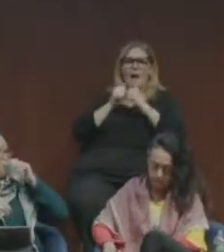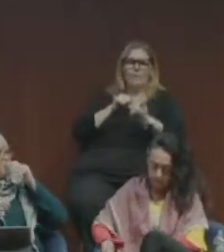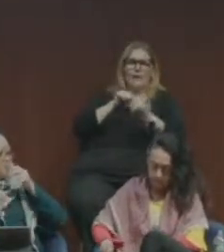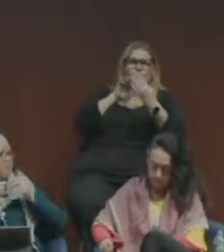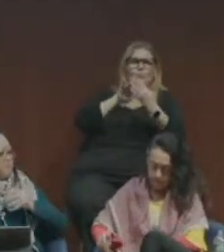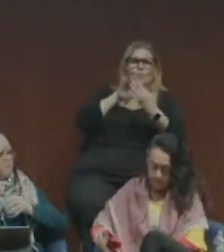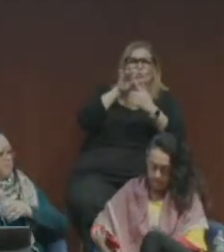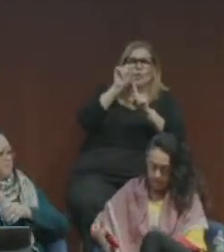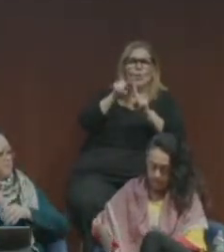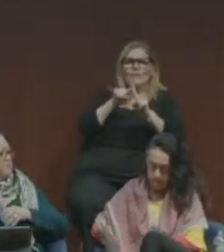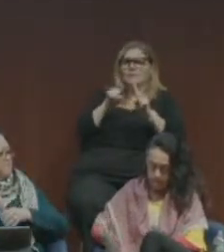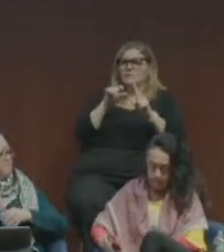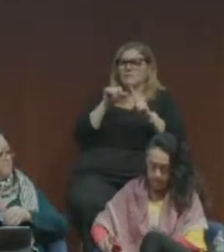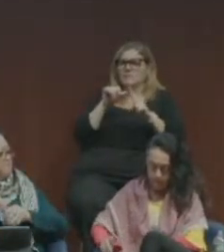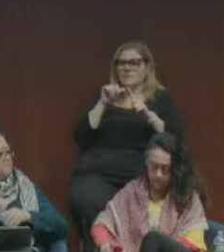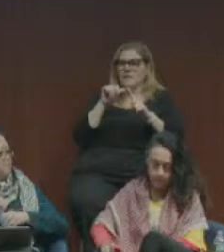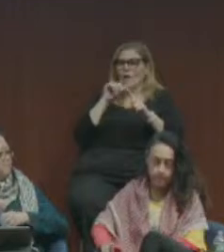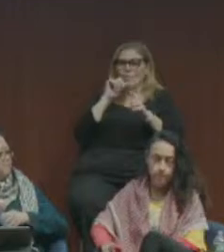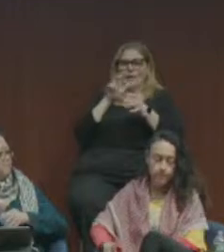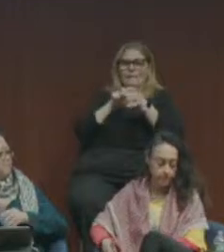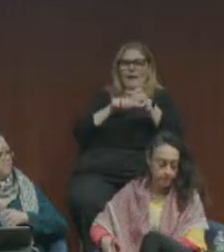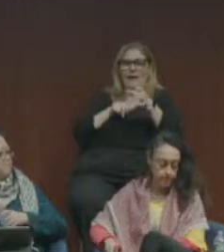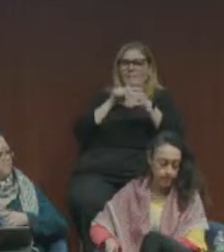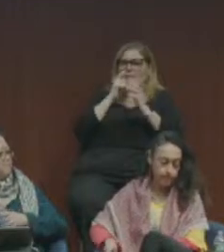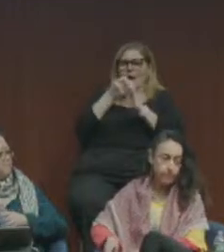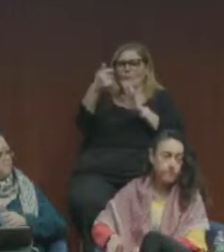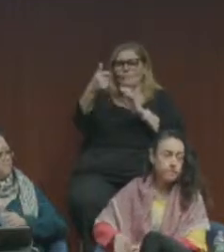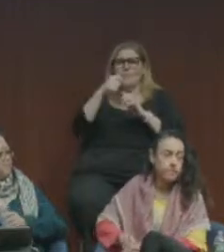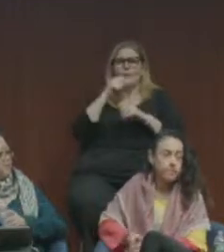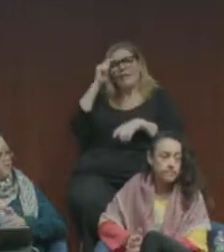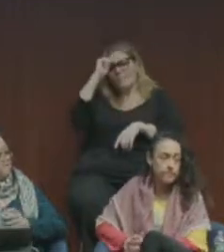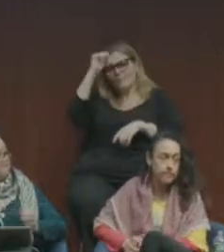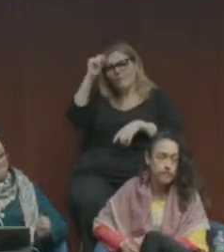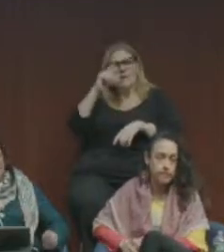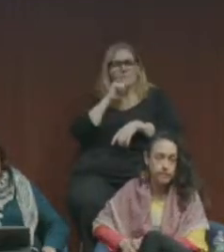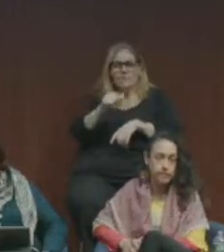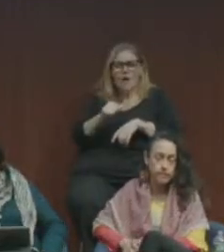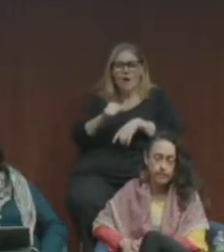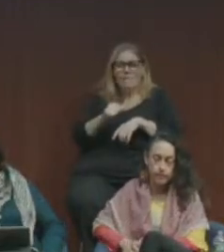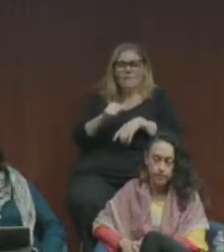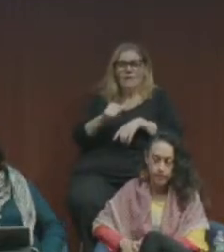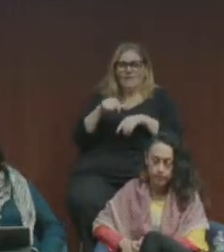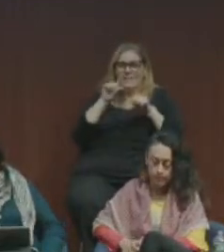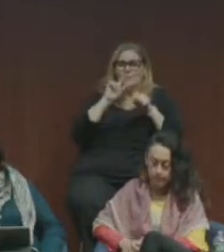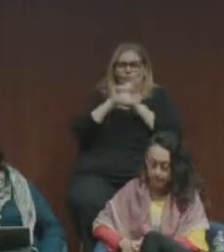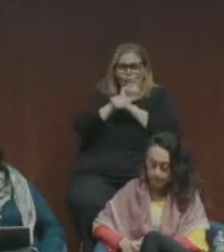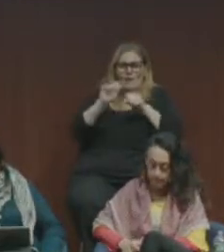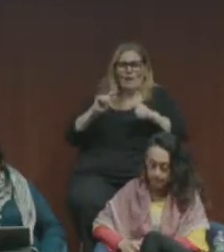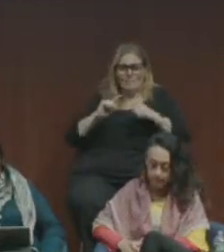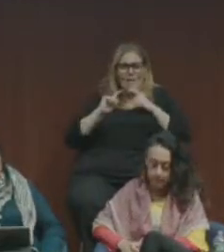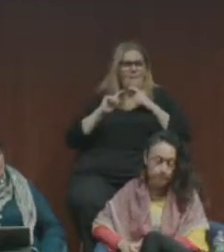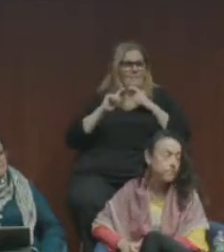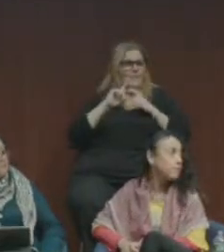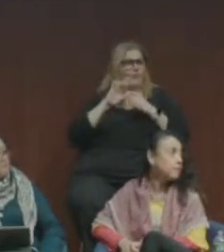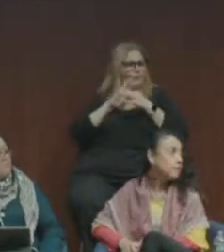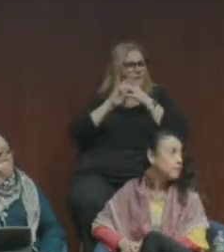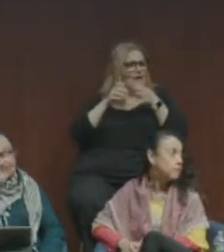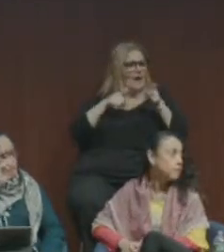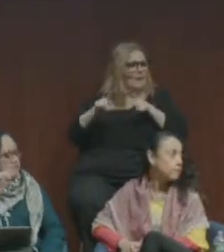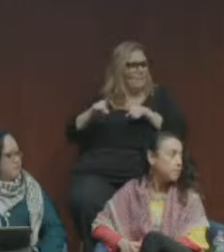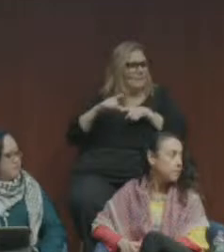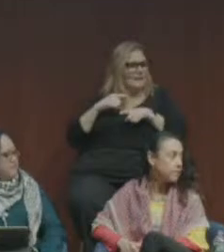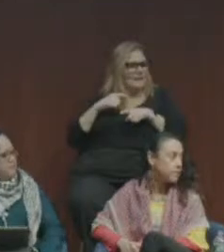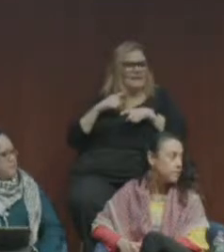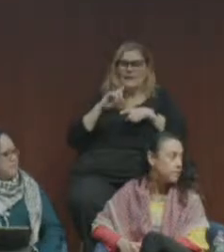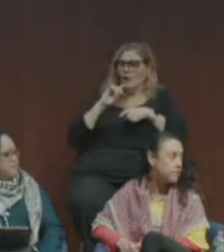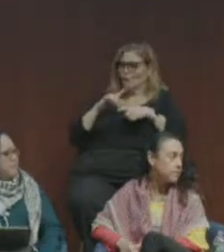these questions are not removed. They're not theoretical questions at all, but they're very much grounded in our